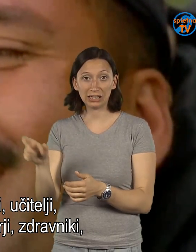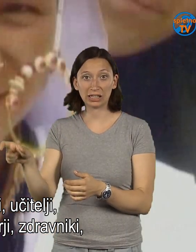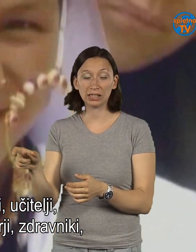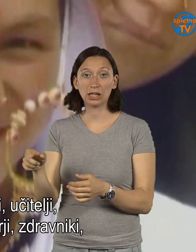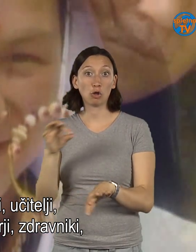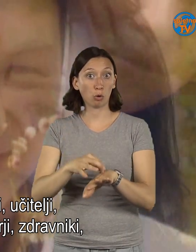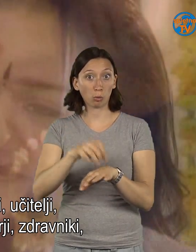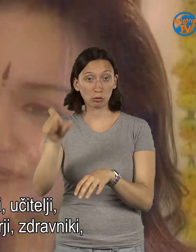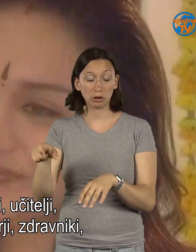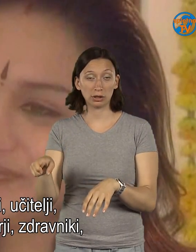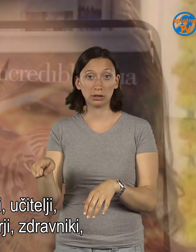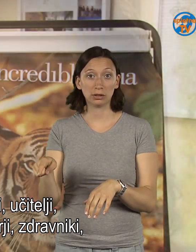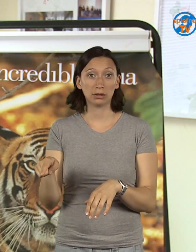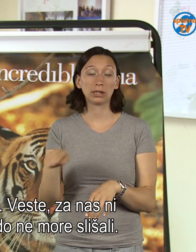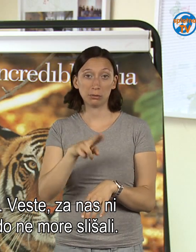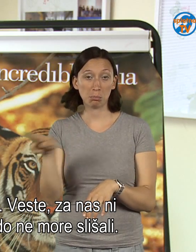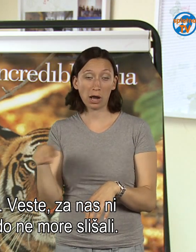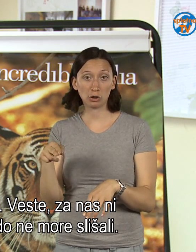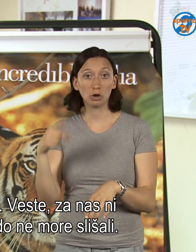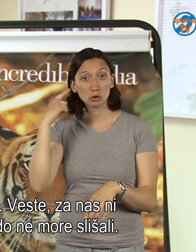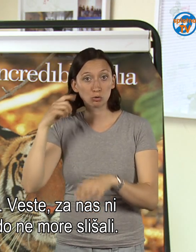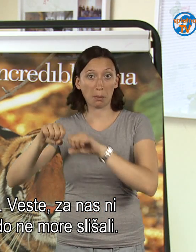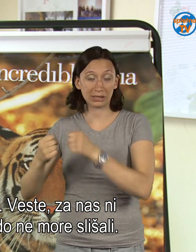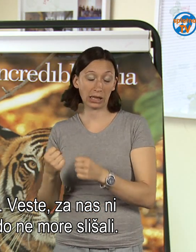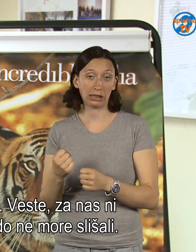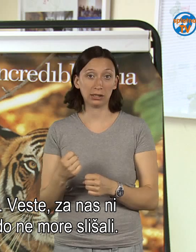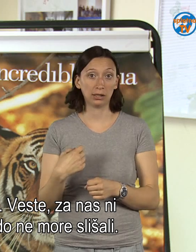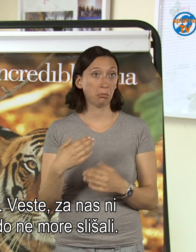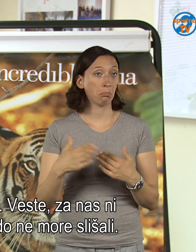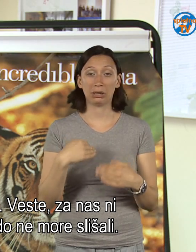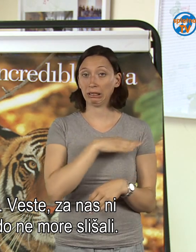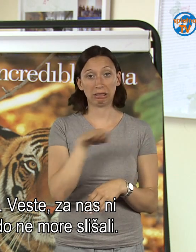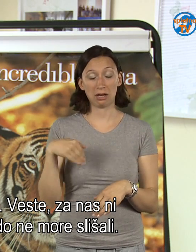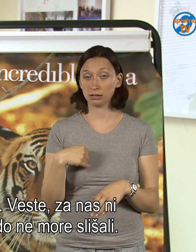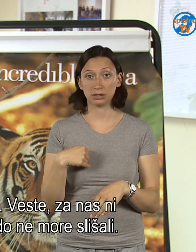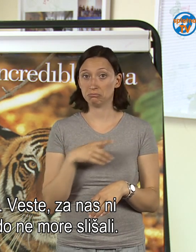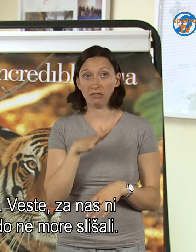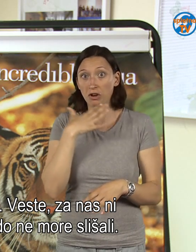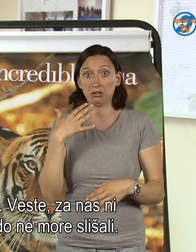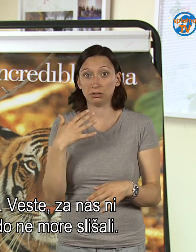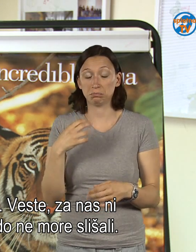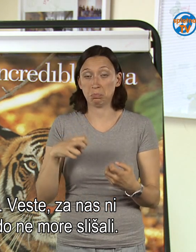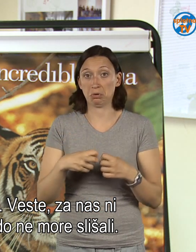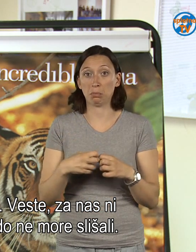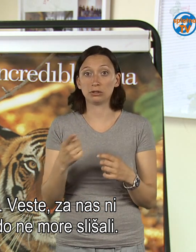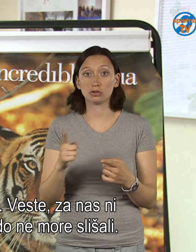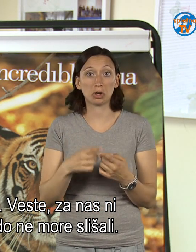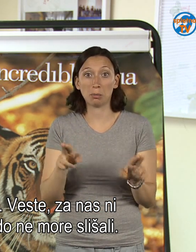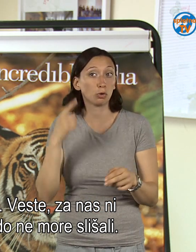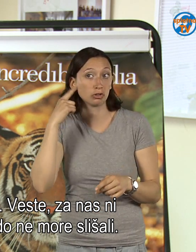there are doctors who are hearing impaired. See, and for us, it's not a big deal that somebody can't hear. It's okay,